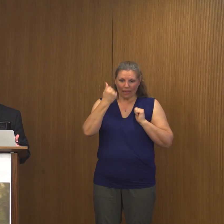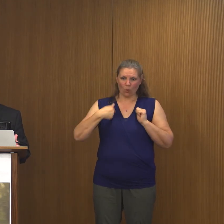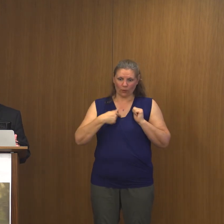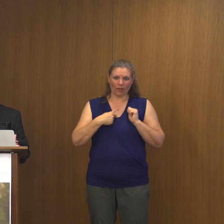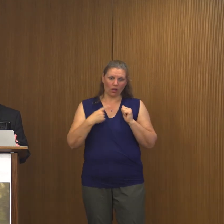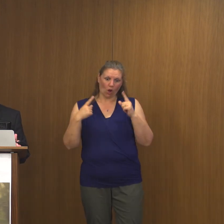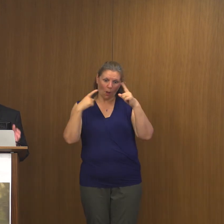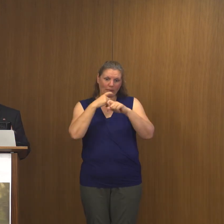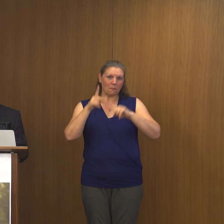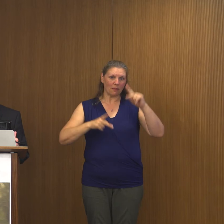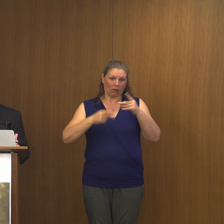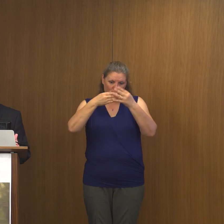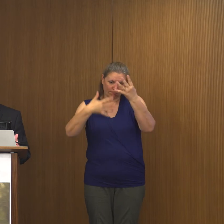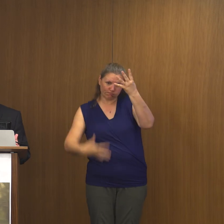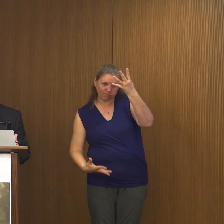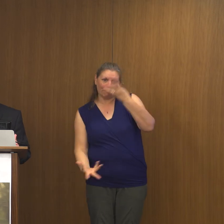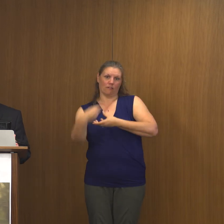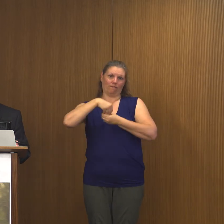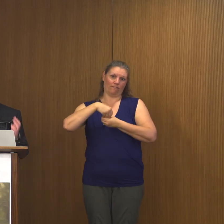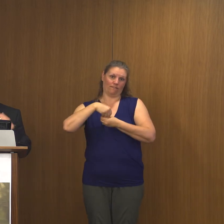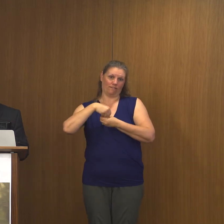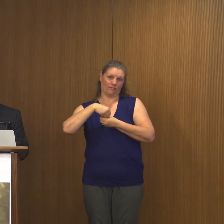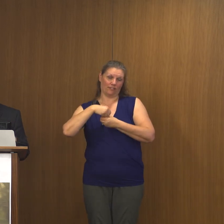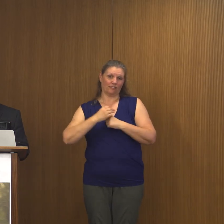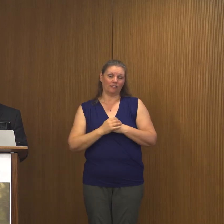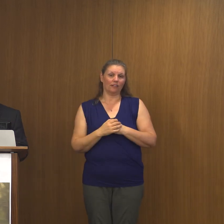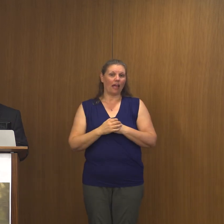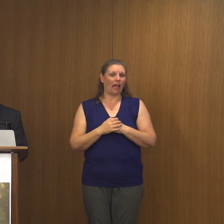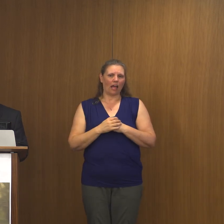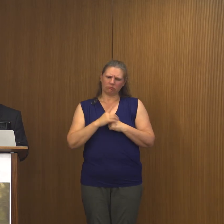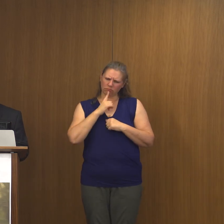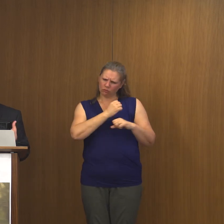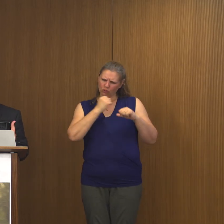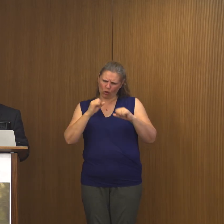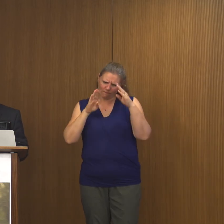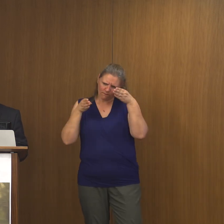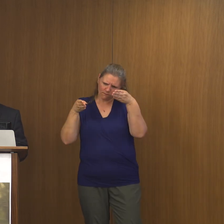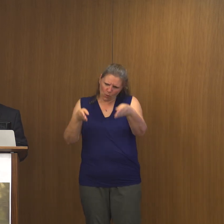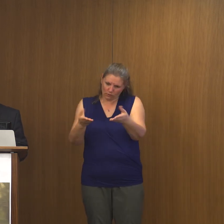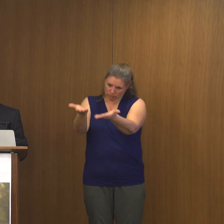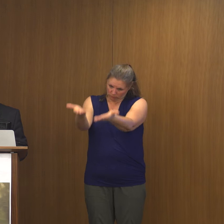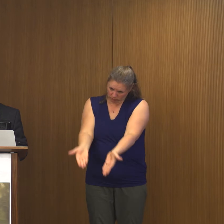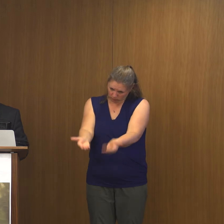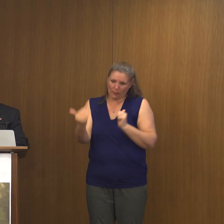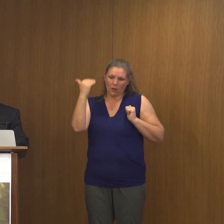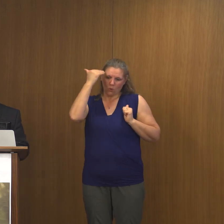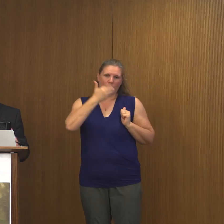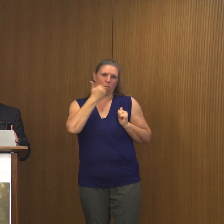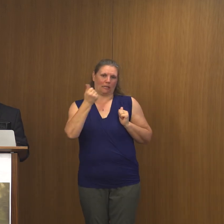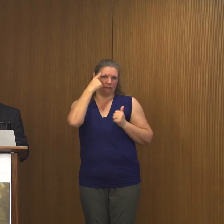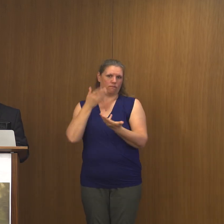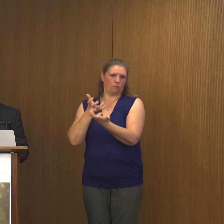and how impactful that is, and the focus on the individual as an expert in their own care. So we can